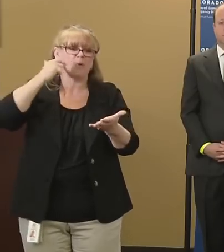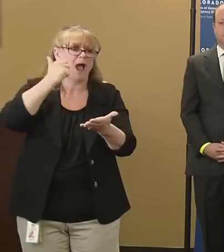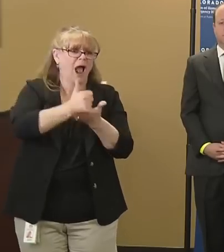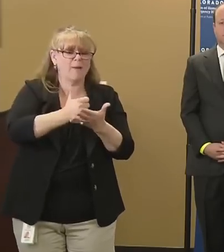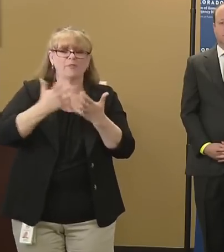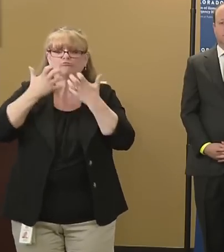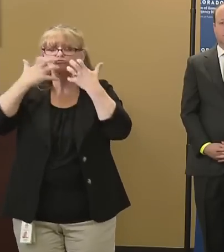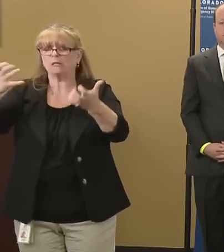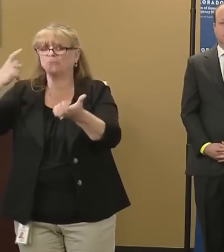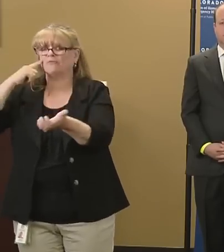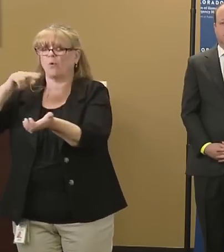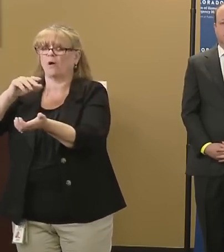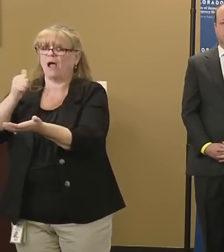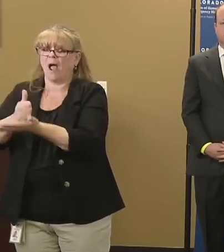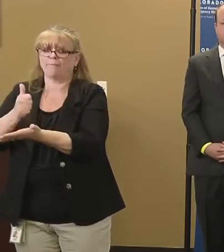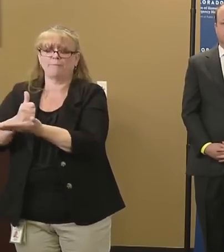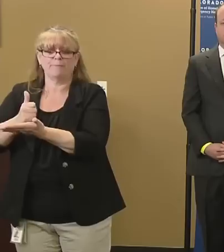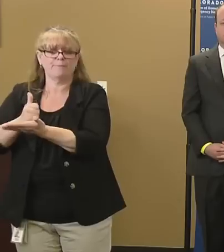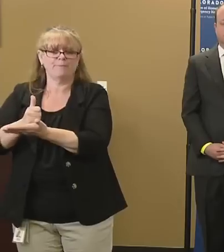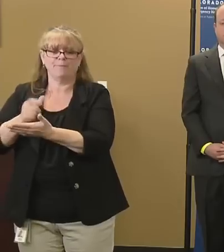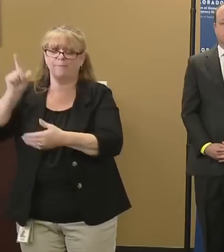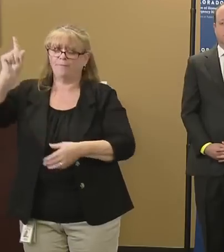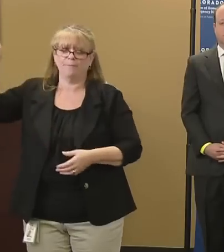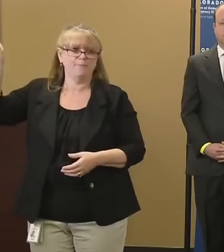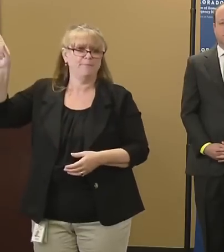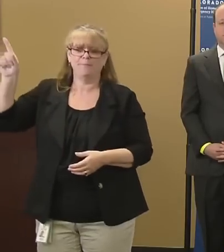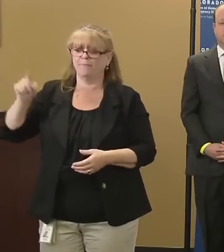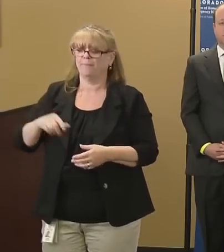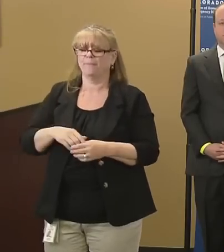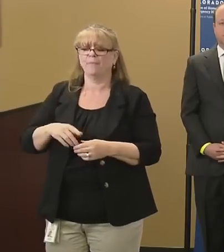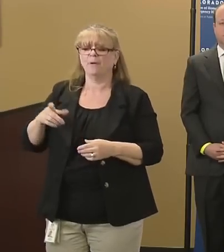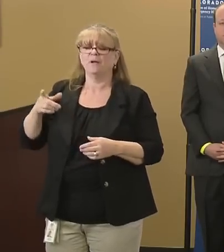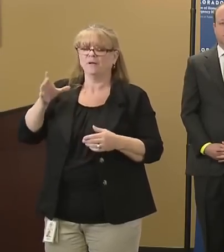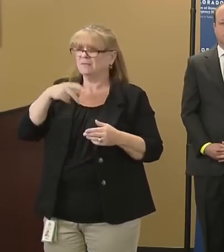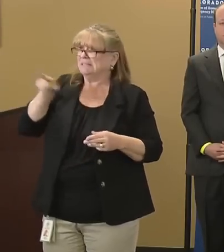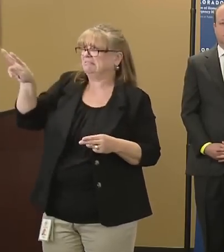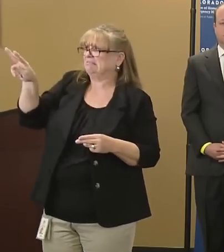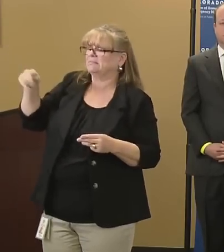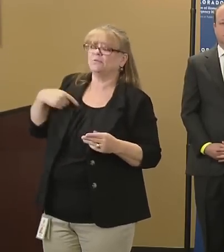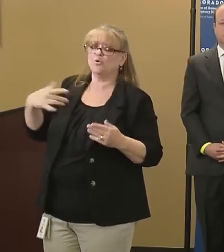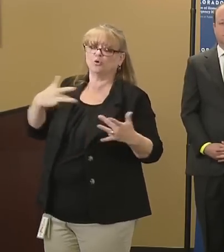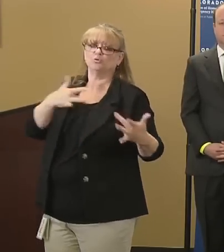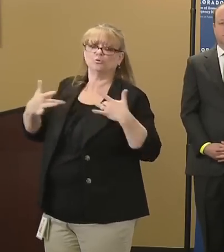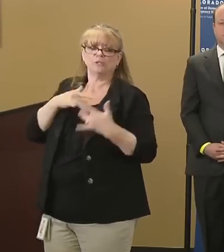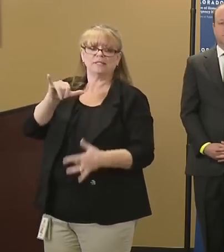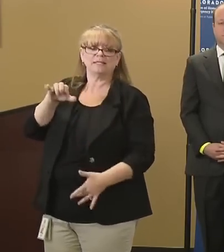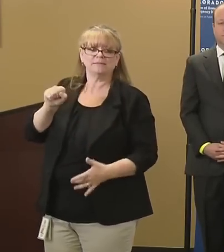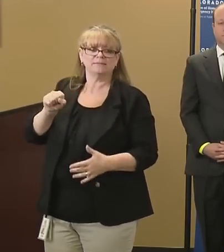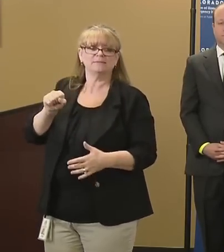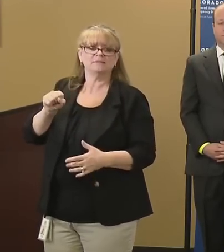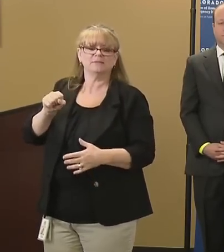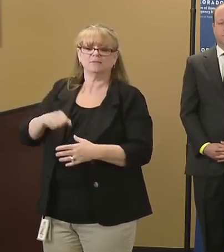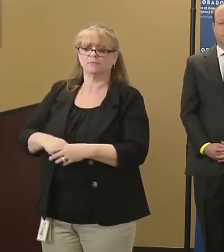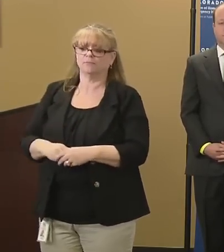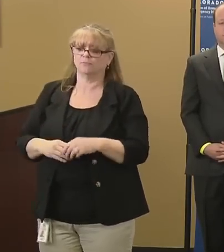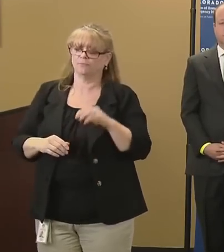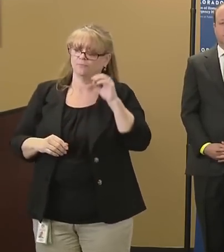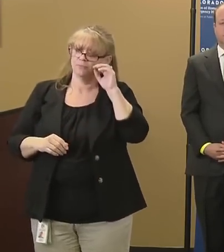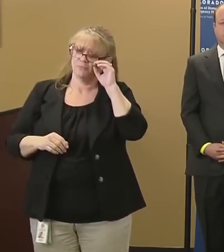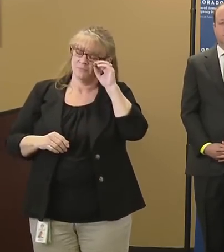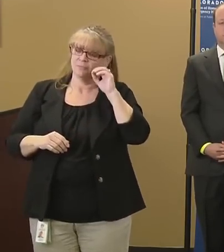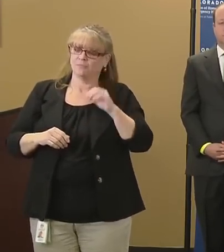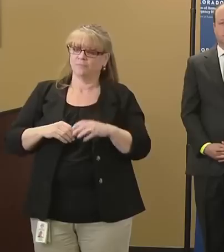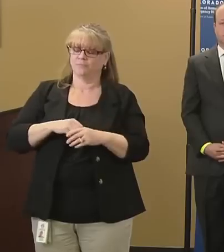people are reaching out to try to help them. So it's a concern. I think the important thing is the medical community